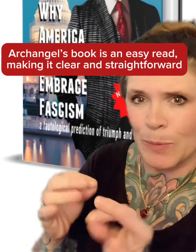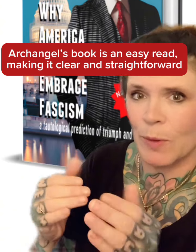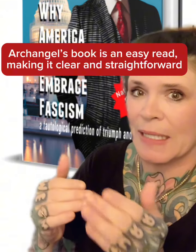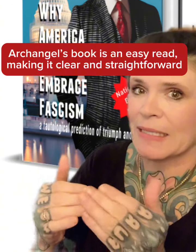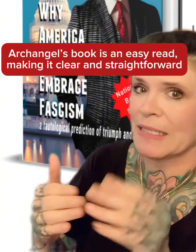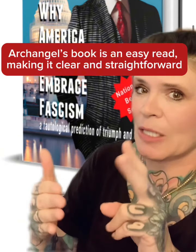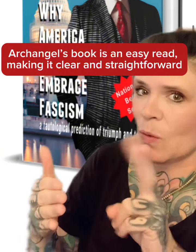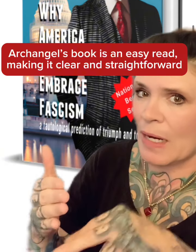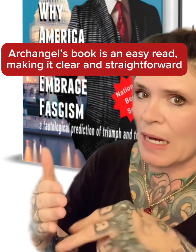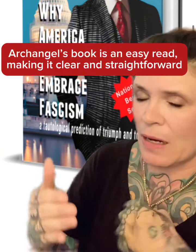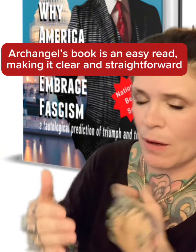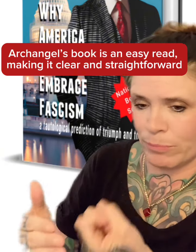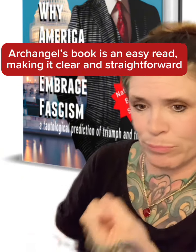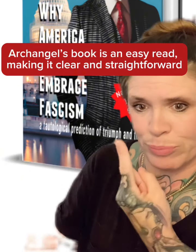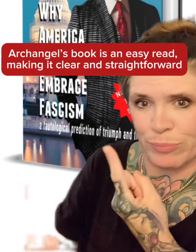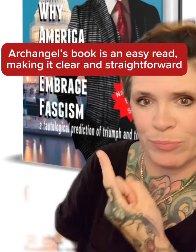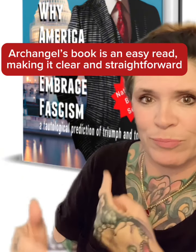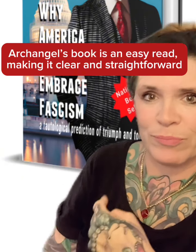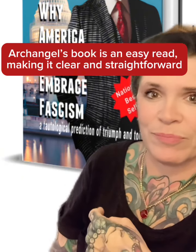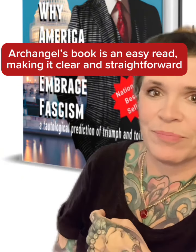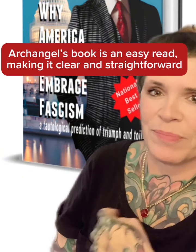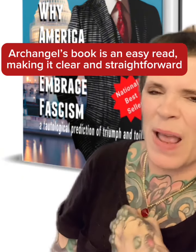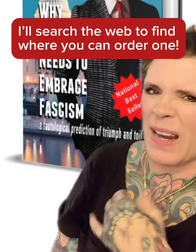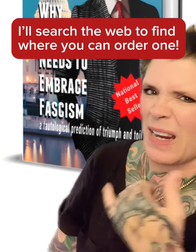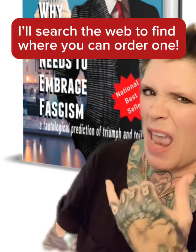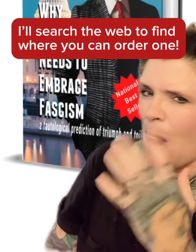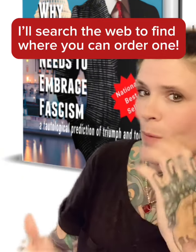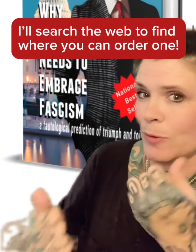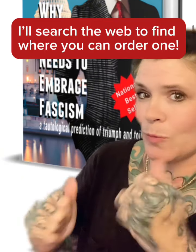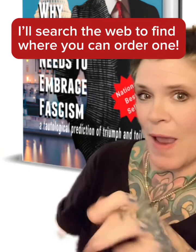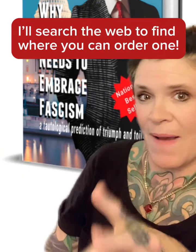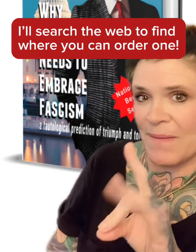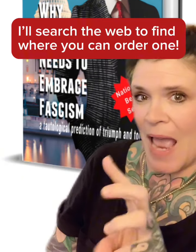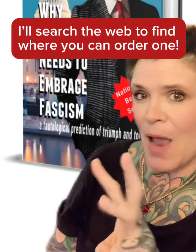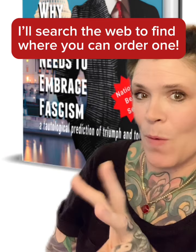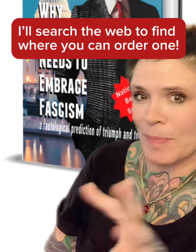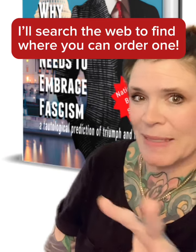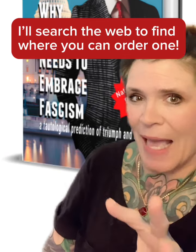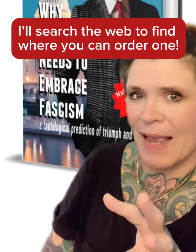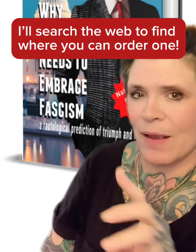read, making it clear and straightforward. I'll search the web to